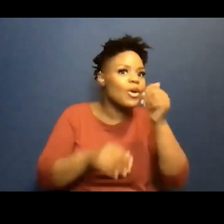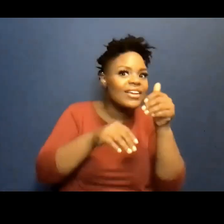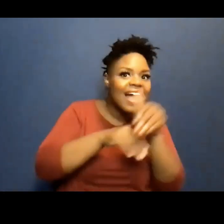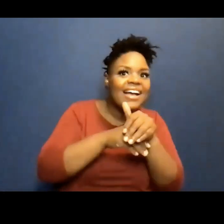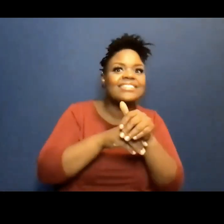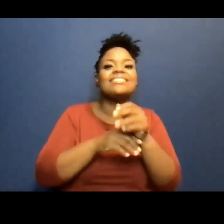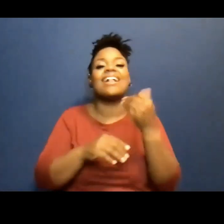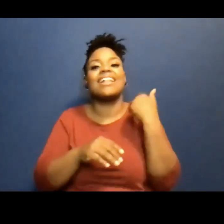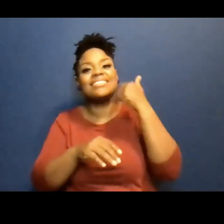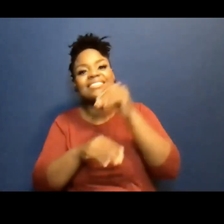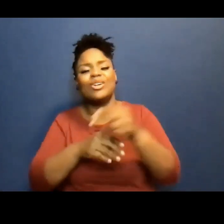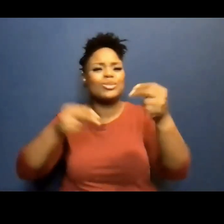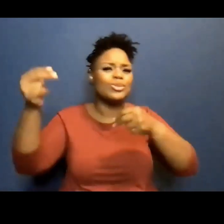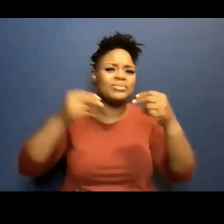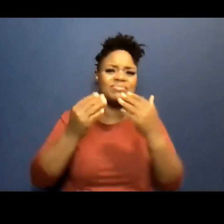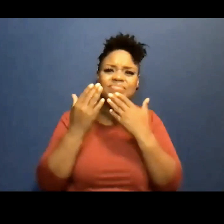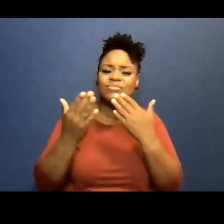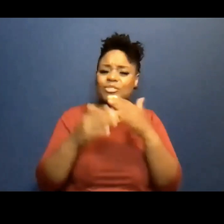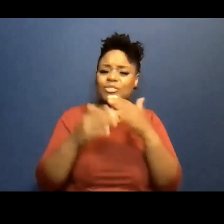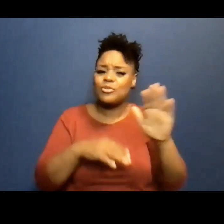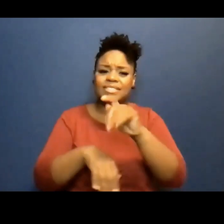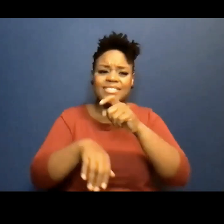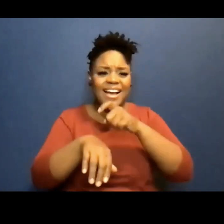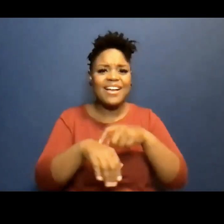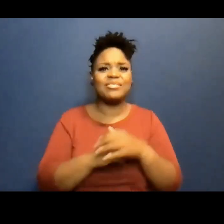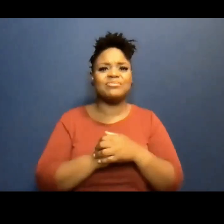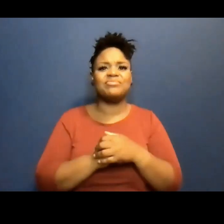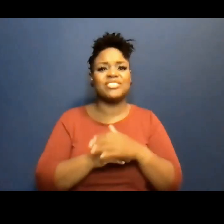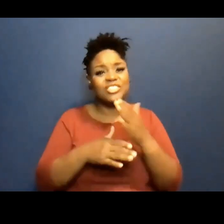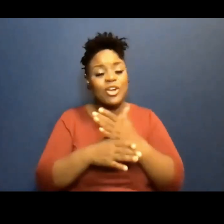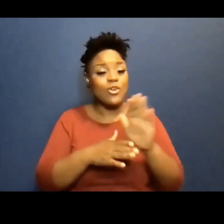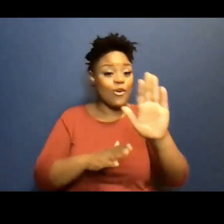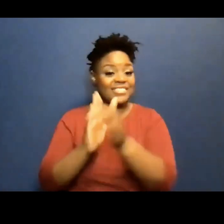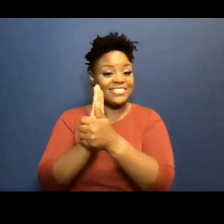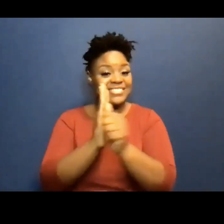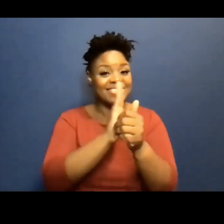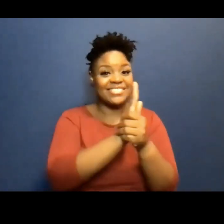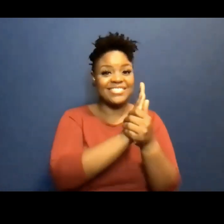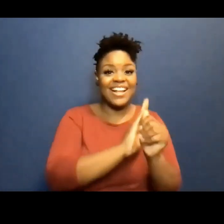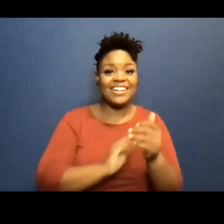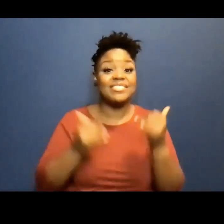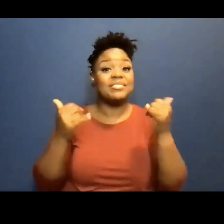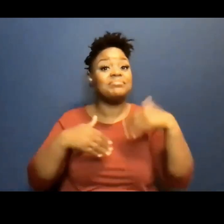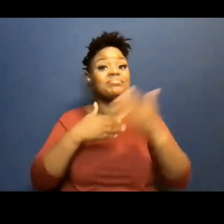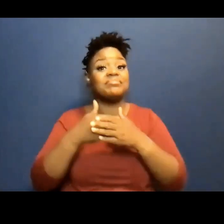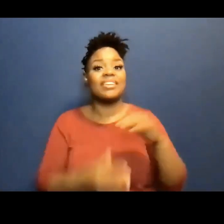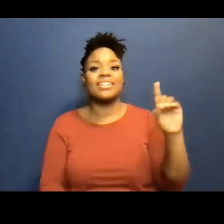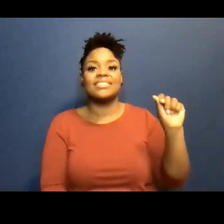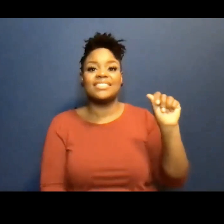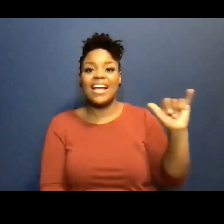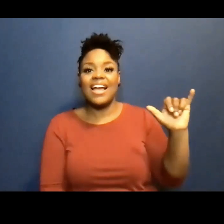mic and unmute. Day, I can't believe it has only been a year since we've known